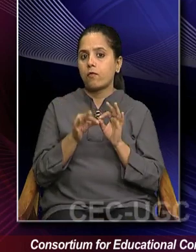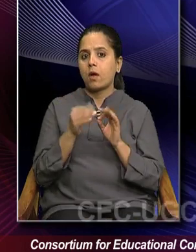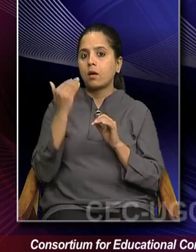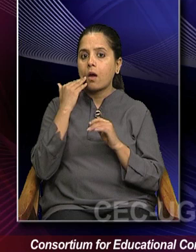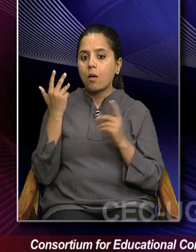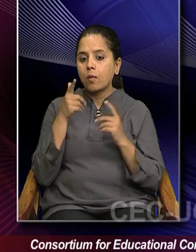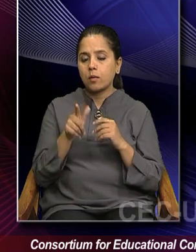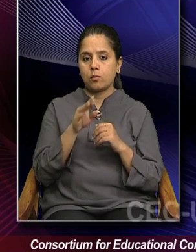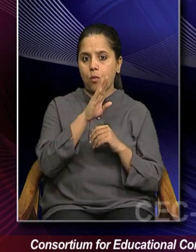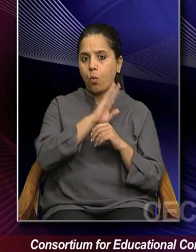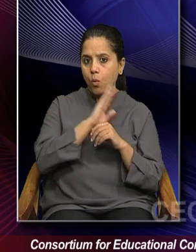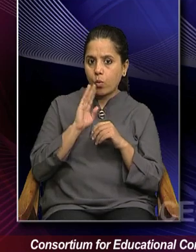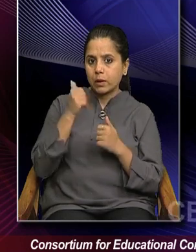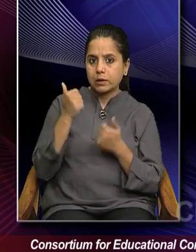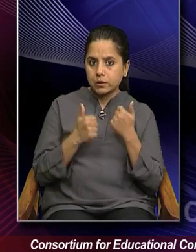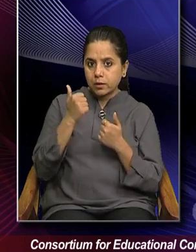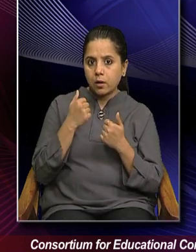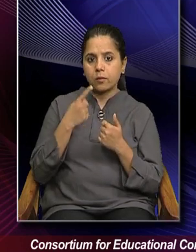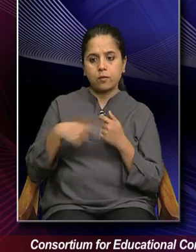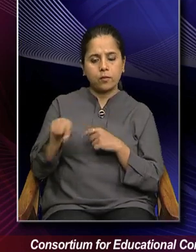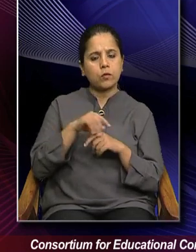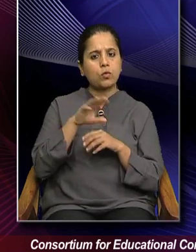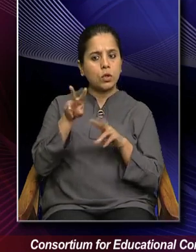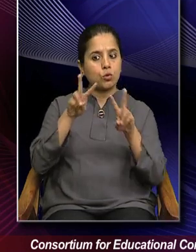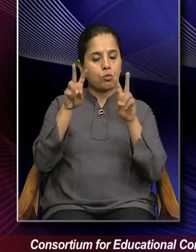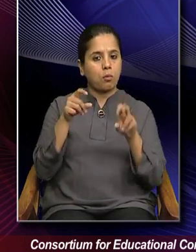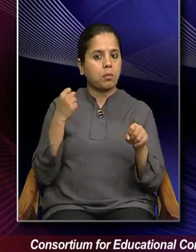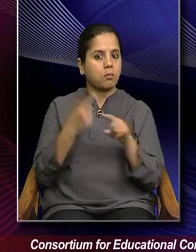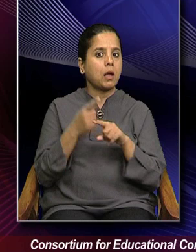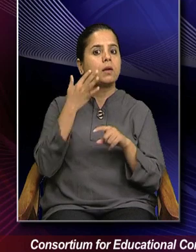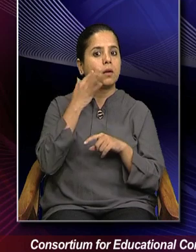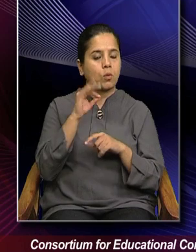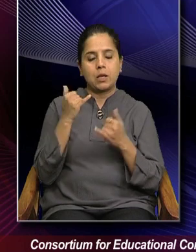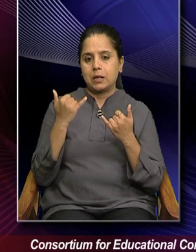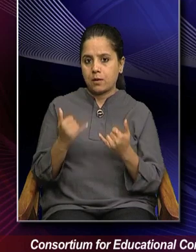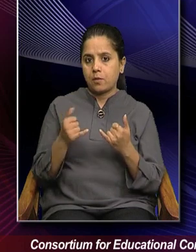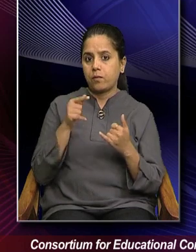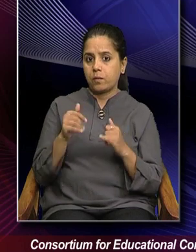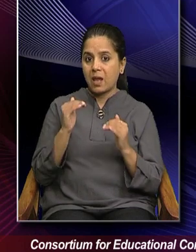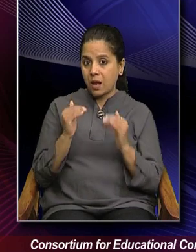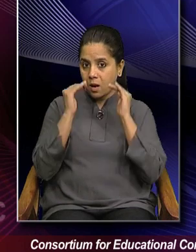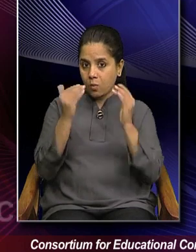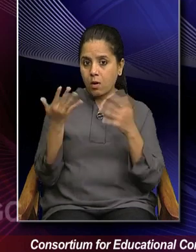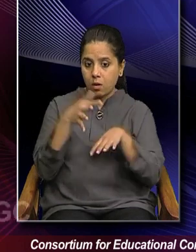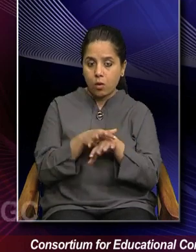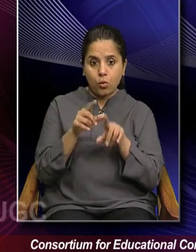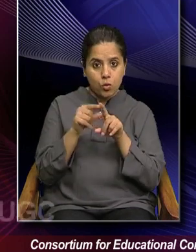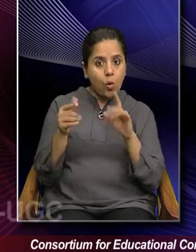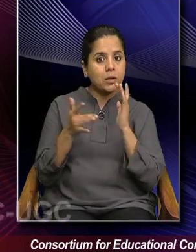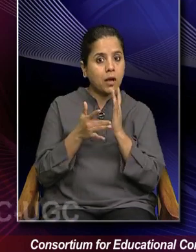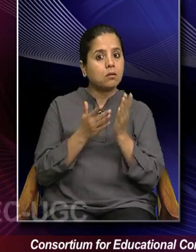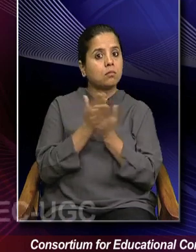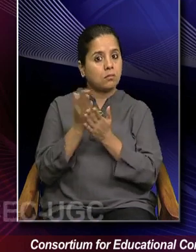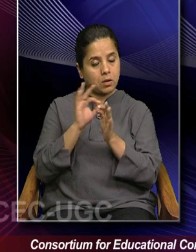board exams covering that particular topic. Now, advanced implementation techniques are